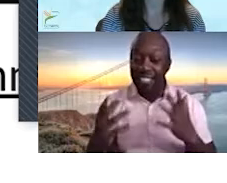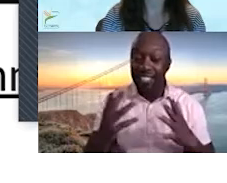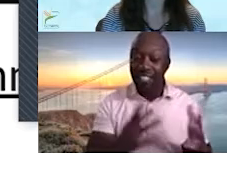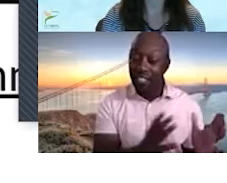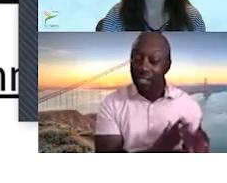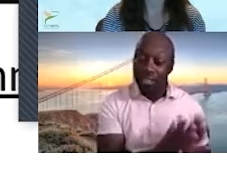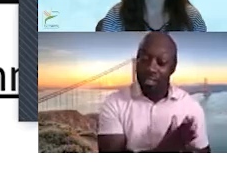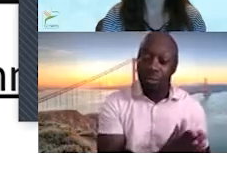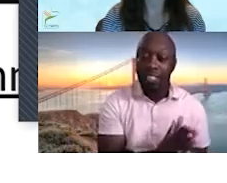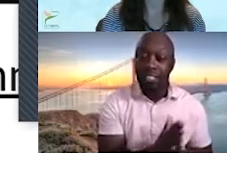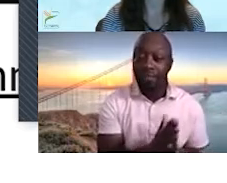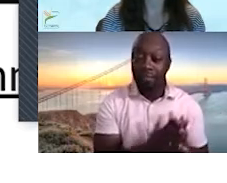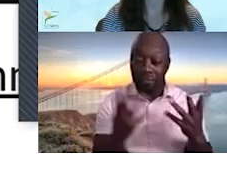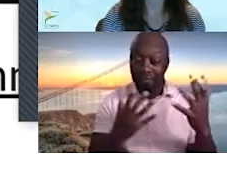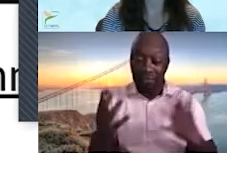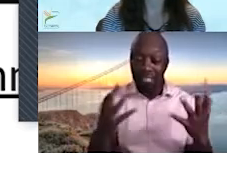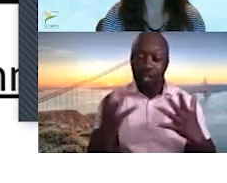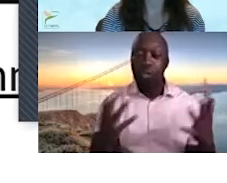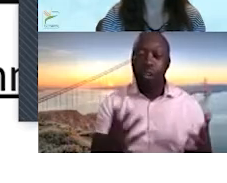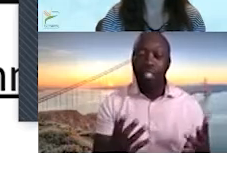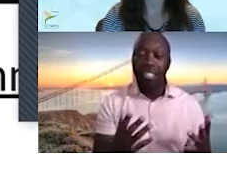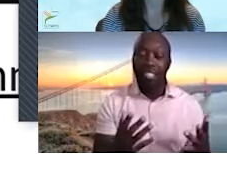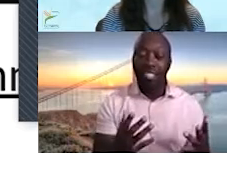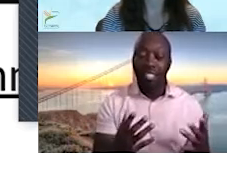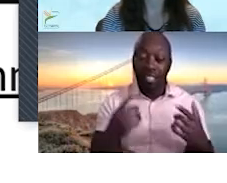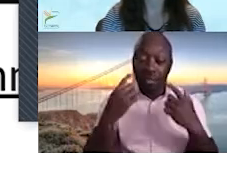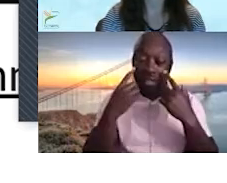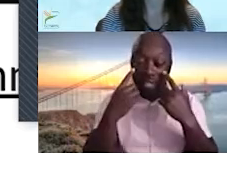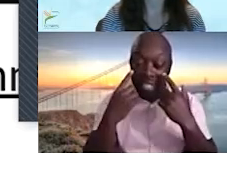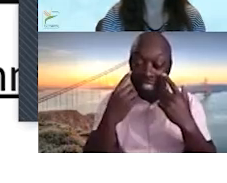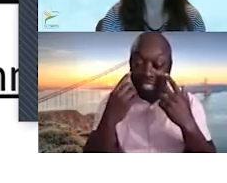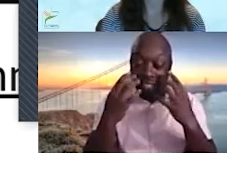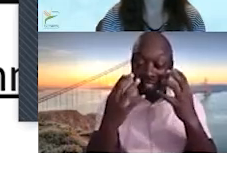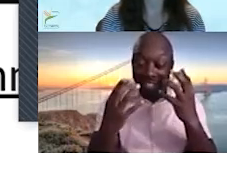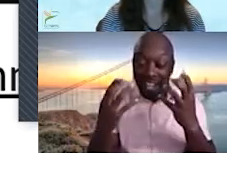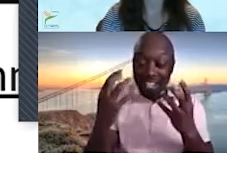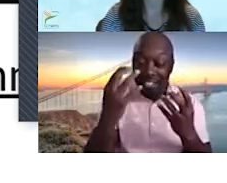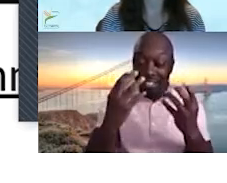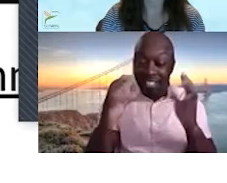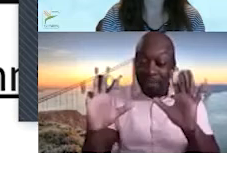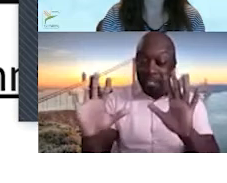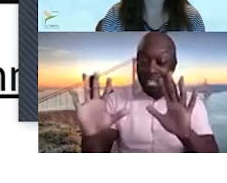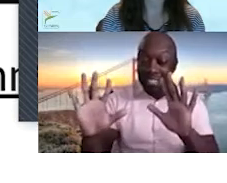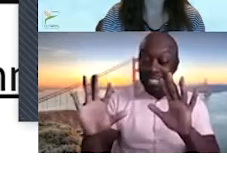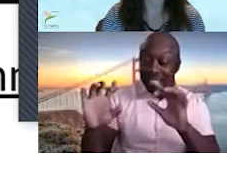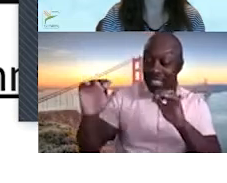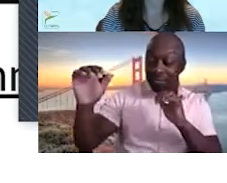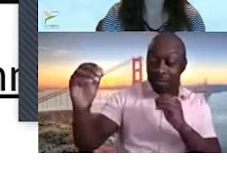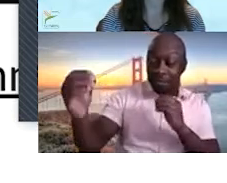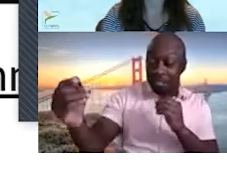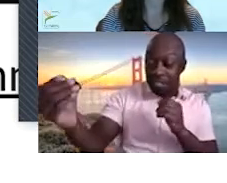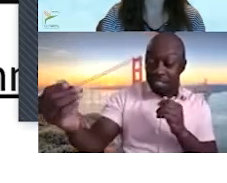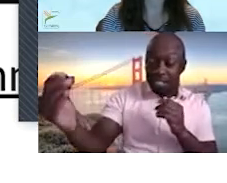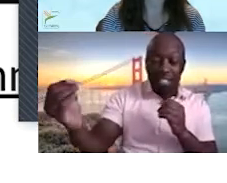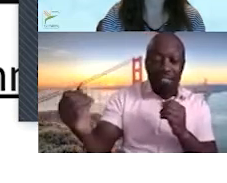signs in a little one's face too early. So once you realize that their eyes are stabilized, they can see from